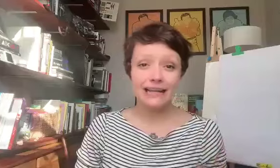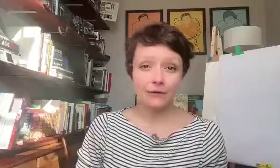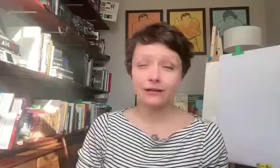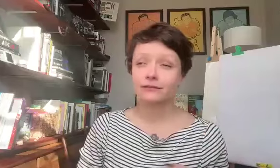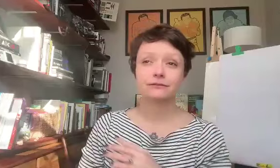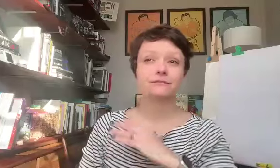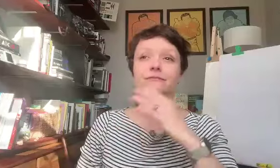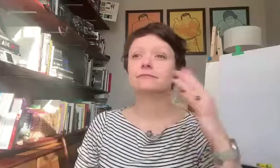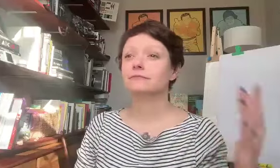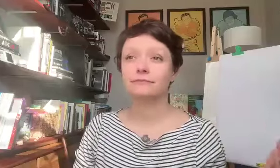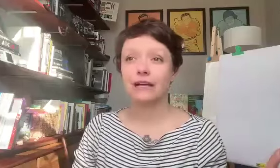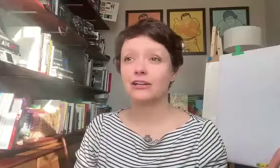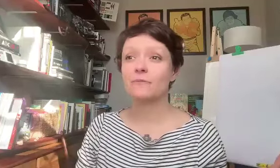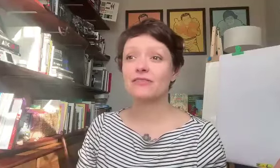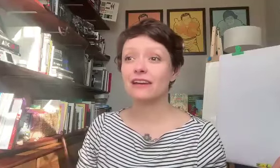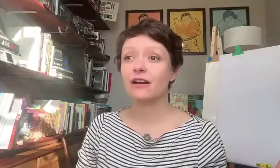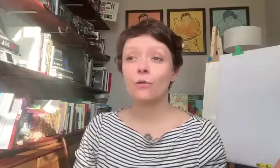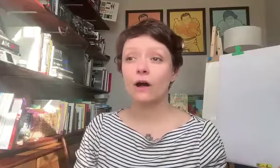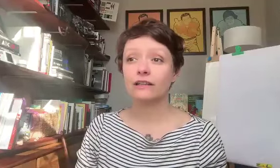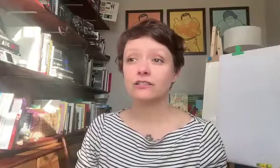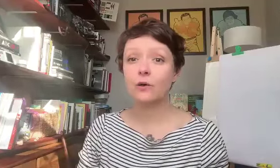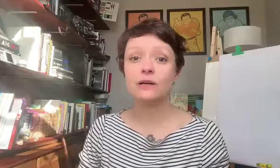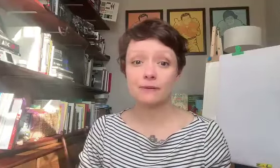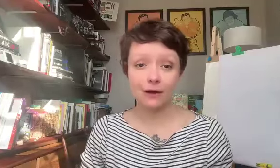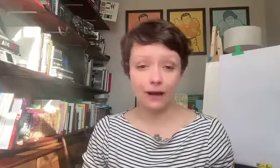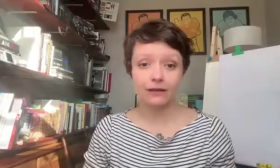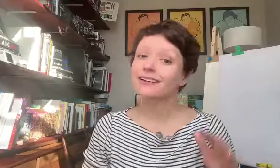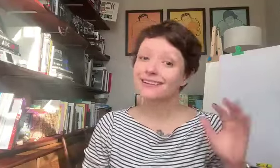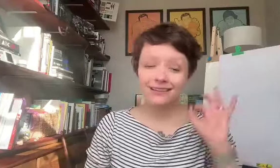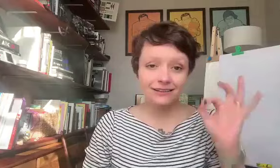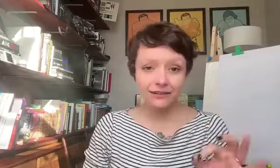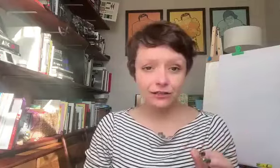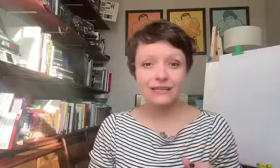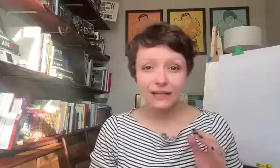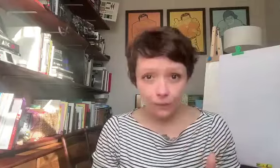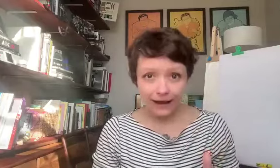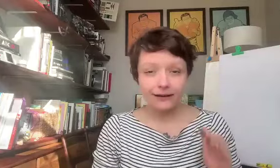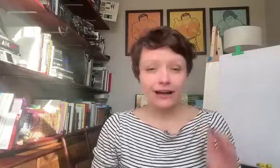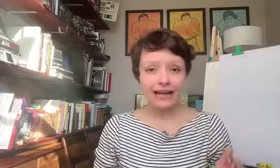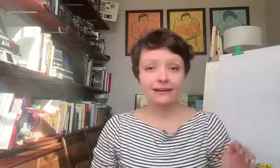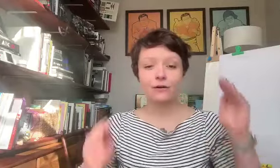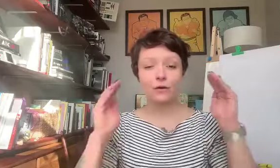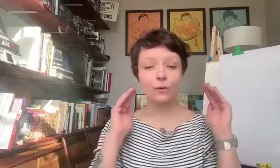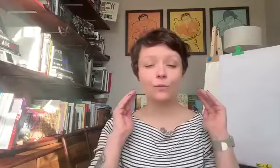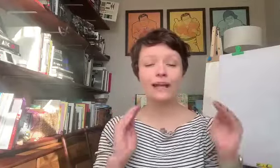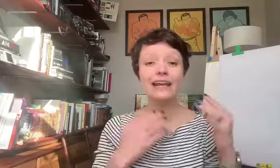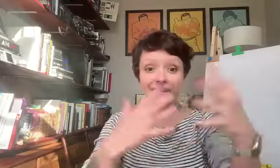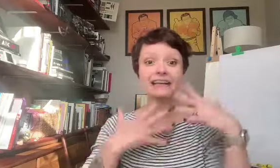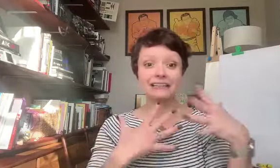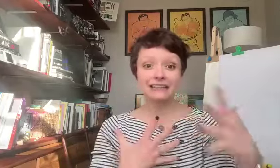aloud. And you may think, well, it's just always been that way. There's a reasoning why. Again, we